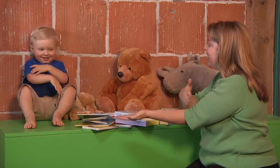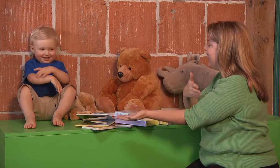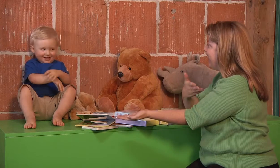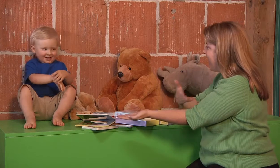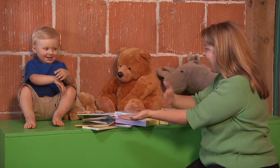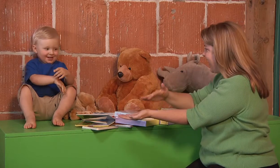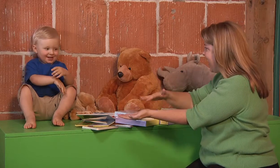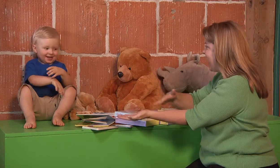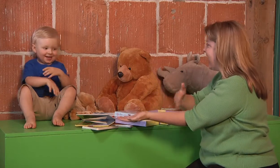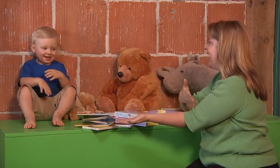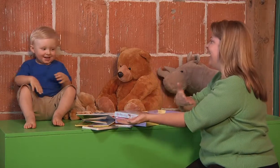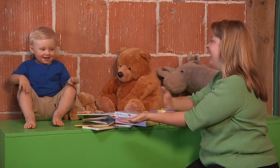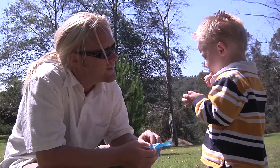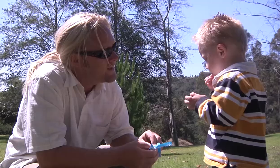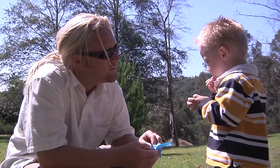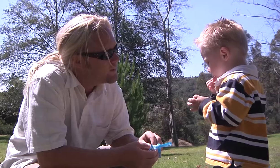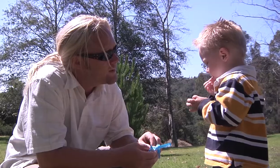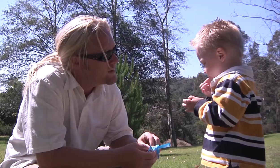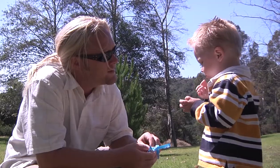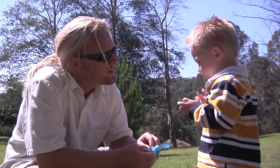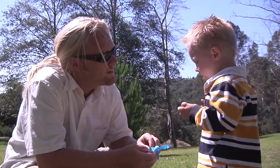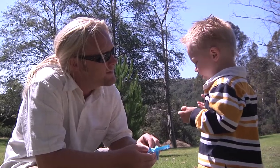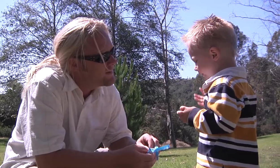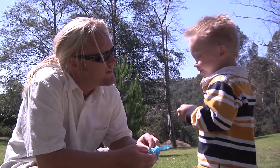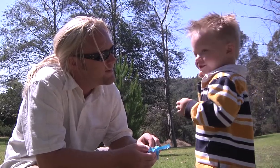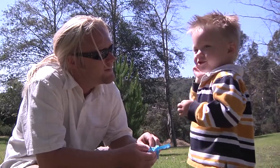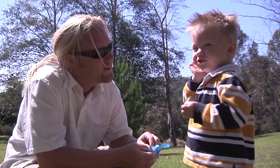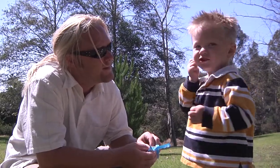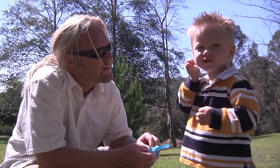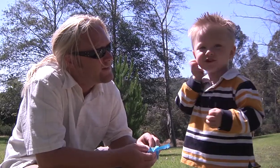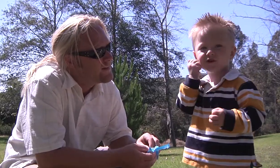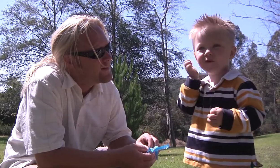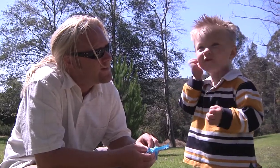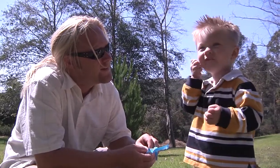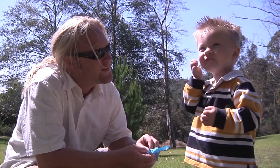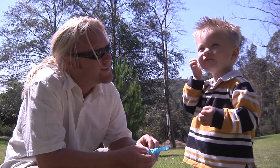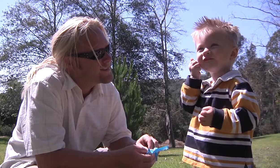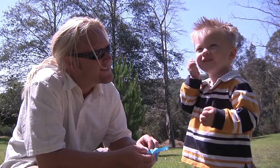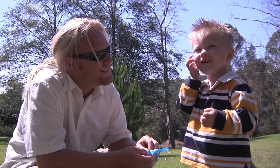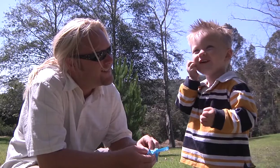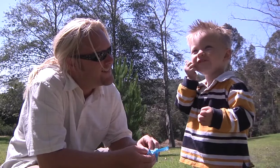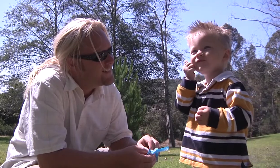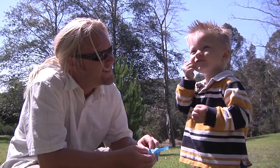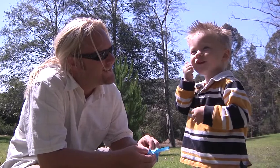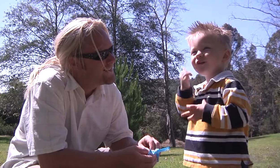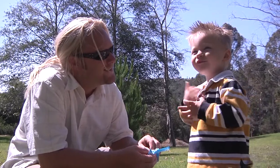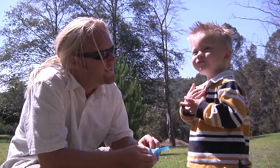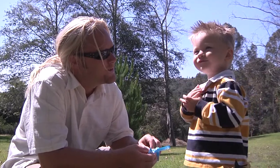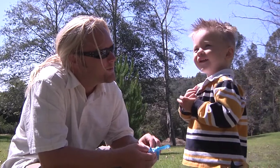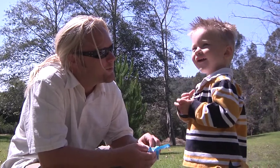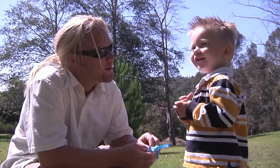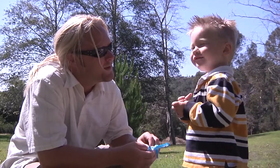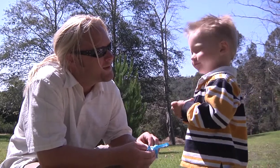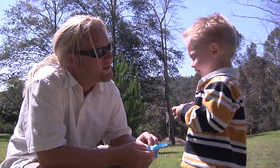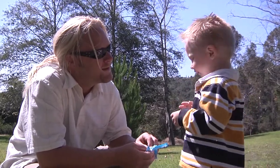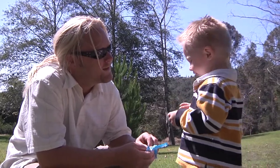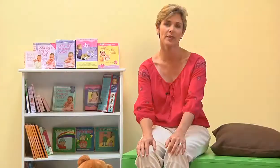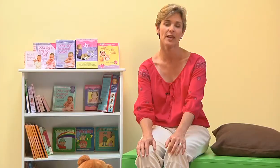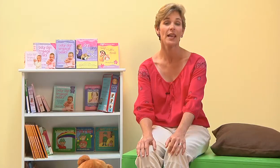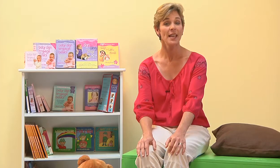around 10 months or older often will imitate signs right in the first class, and will start using signs to get their needs met in just a couple of weeks.